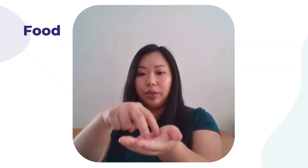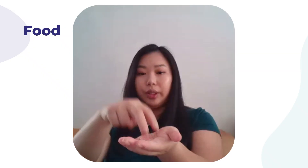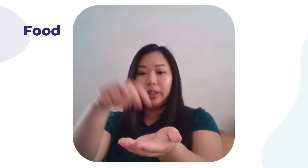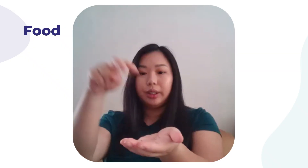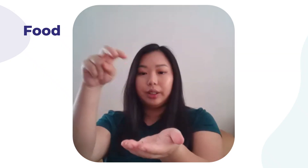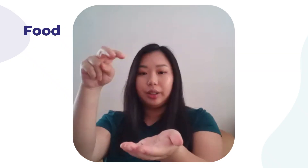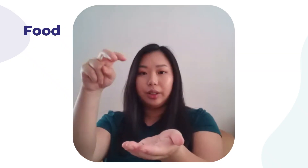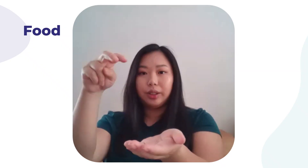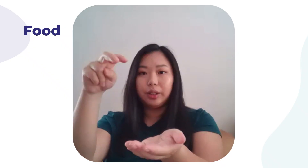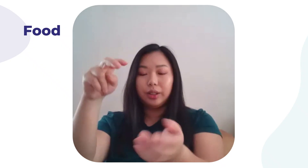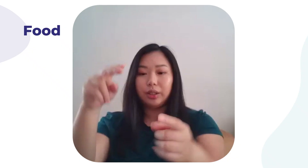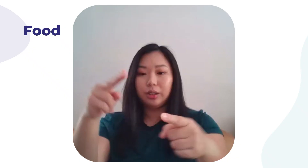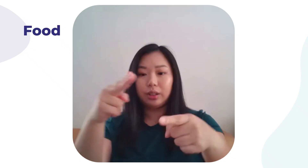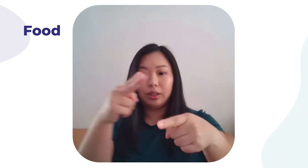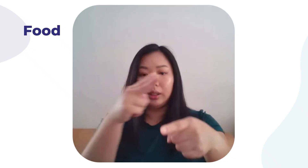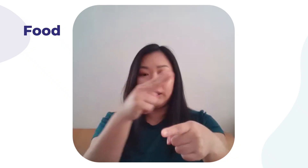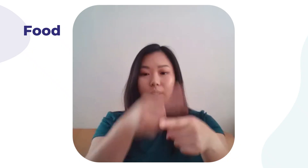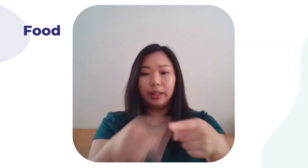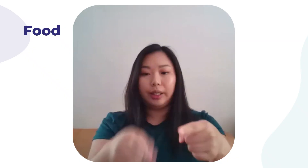Fork.